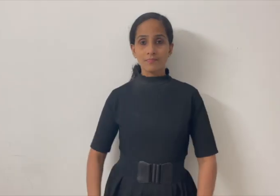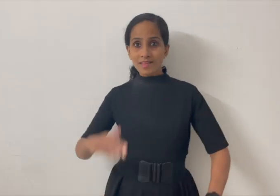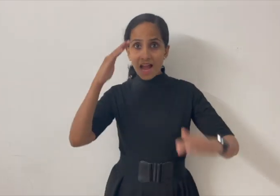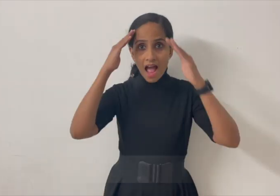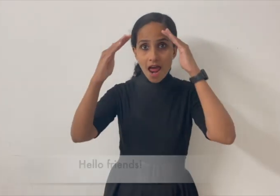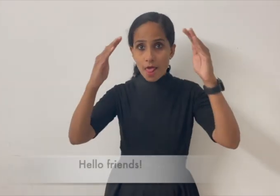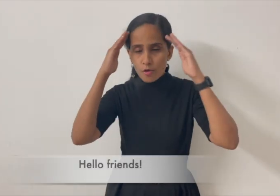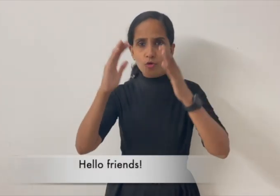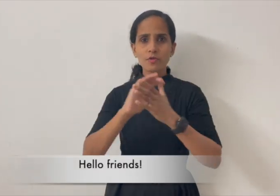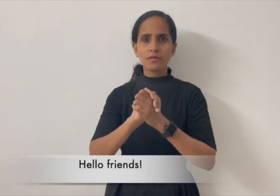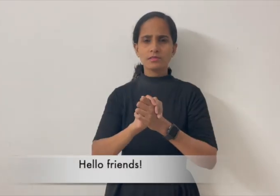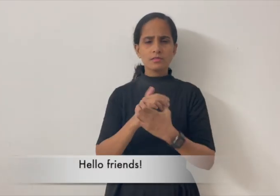Hello friends.